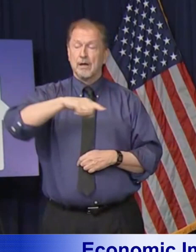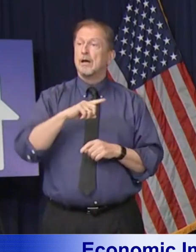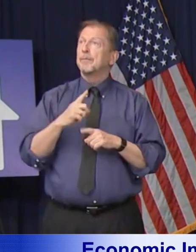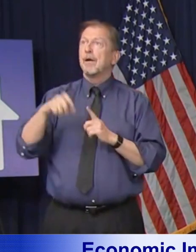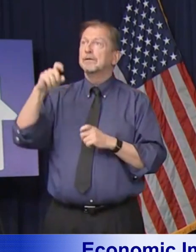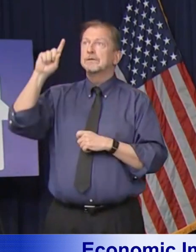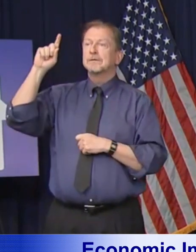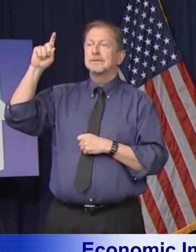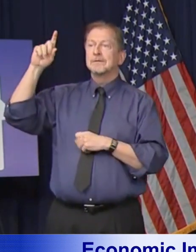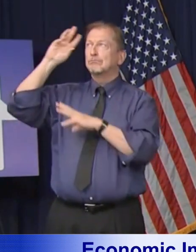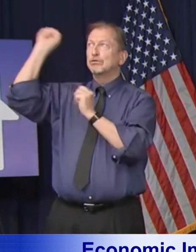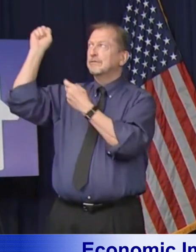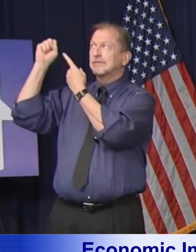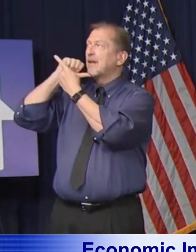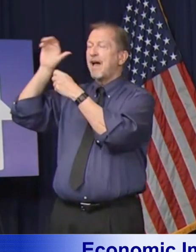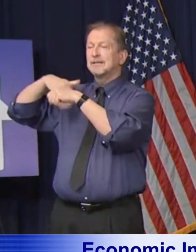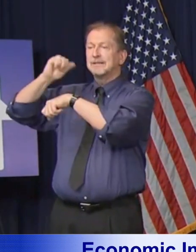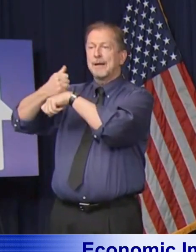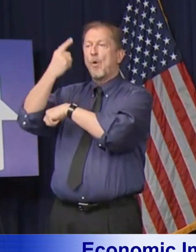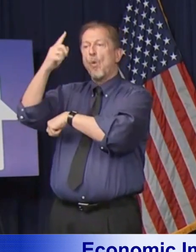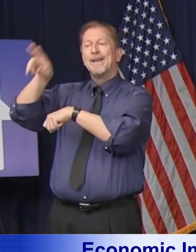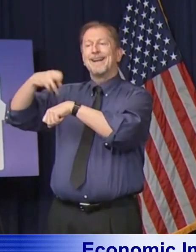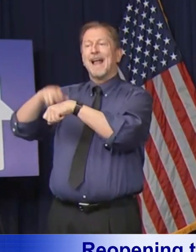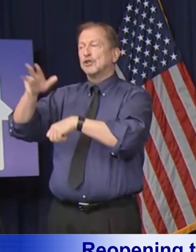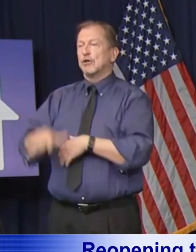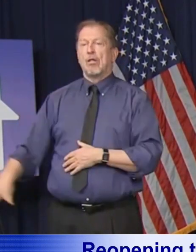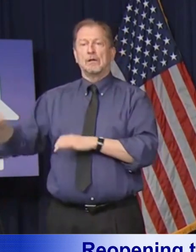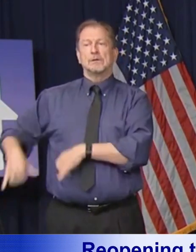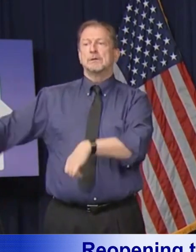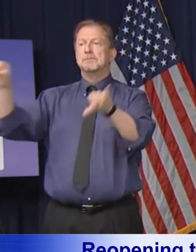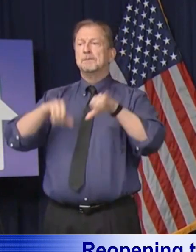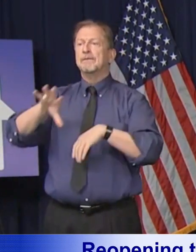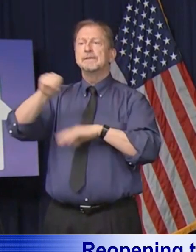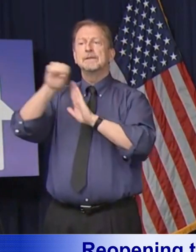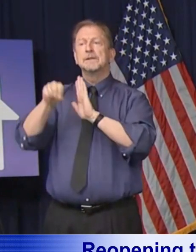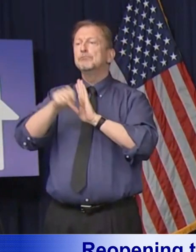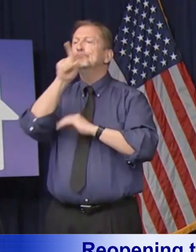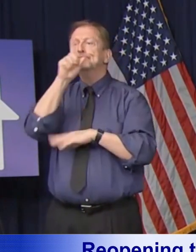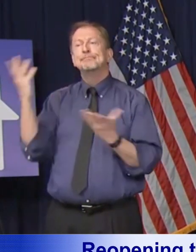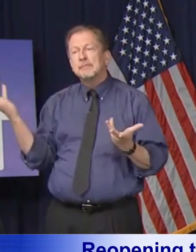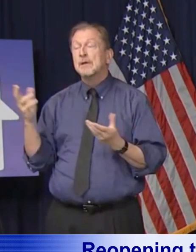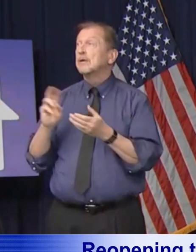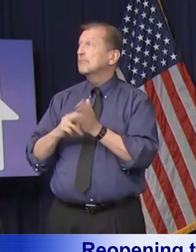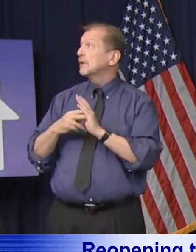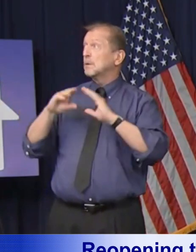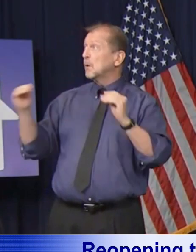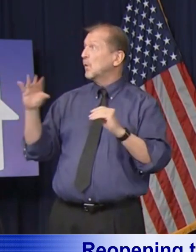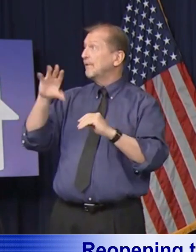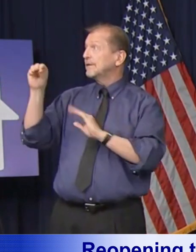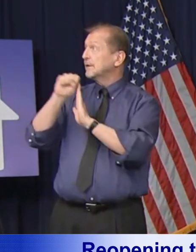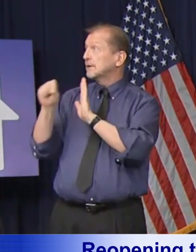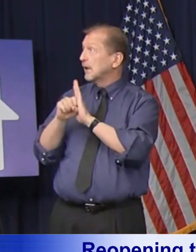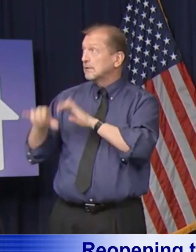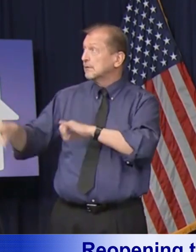is following, that working, that works anyway for